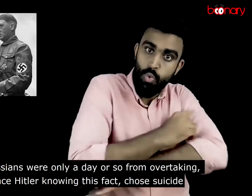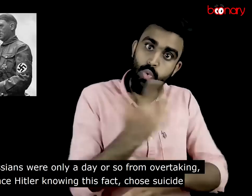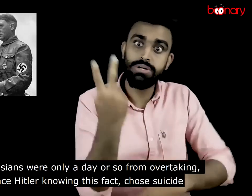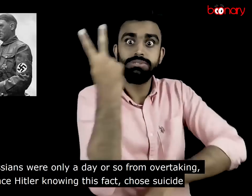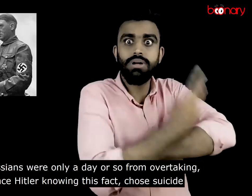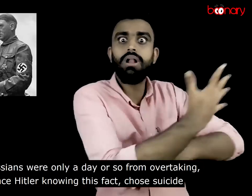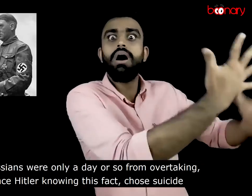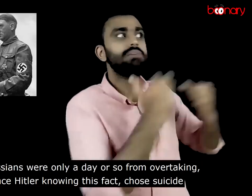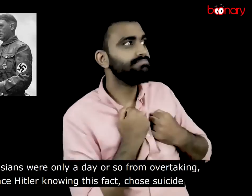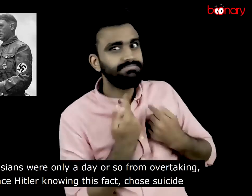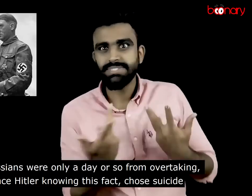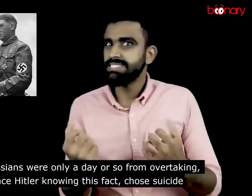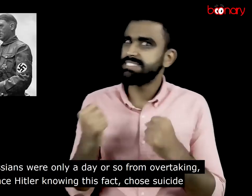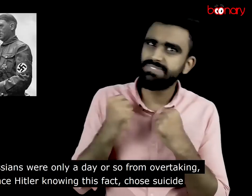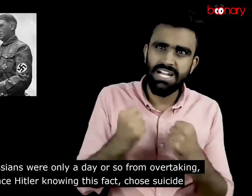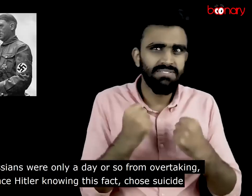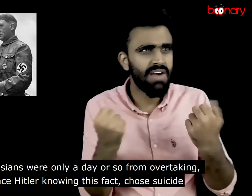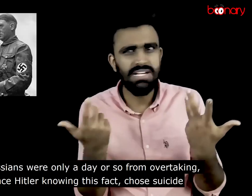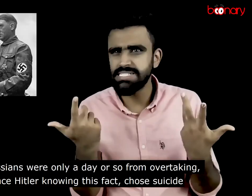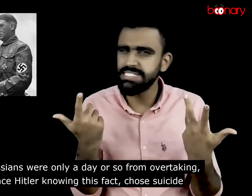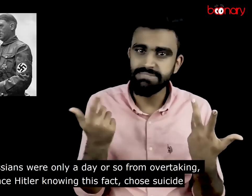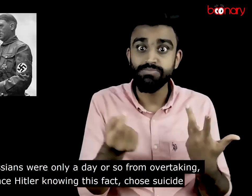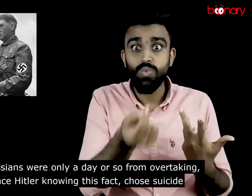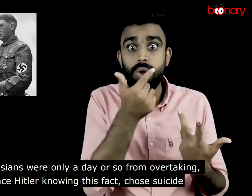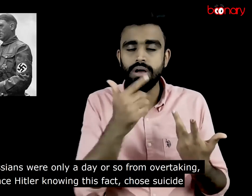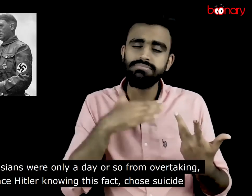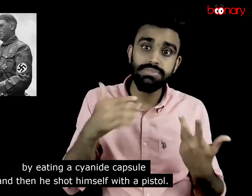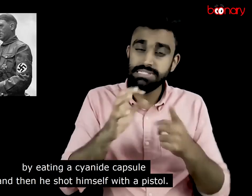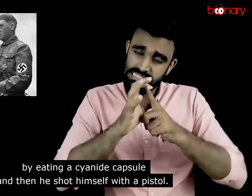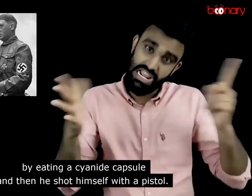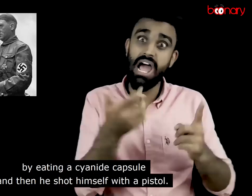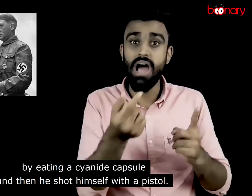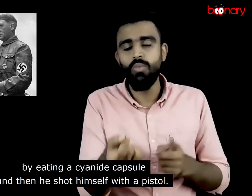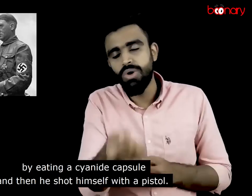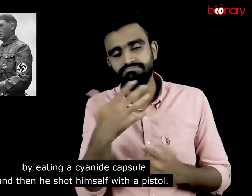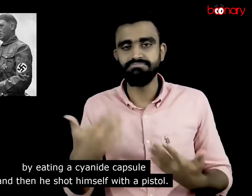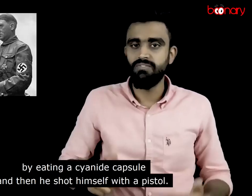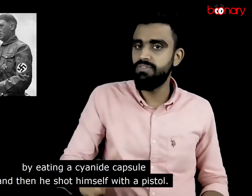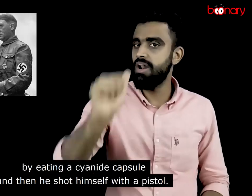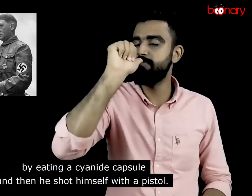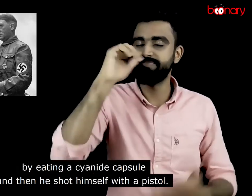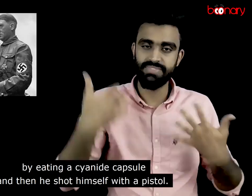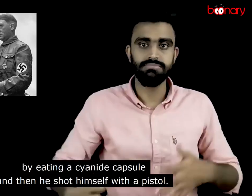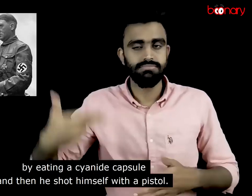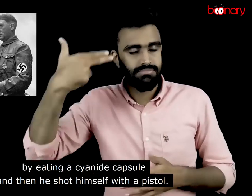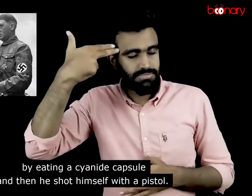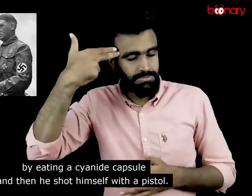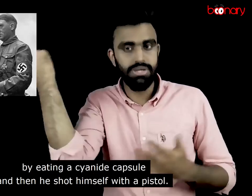Hitler, knowing this fact, chose suicide by eating a cyanide capsule, and then he